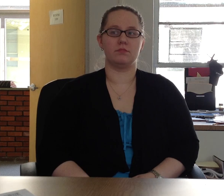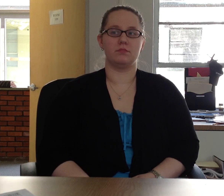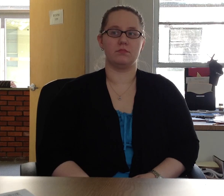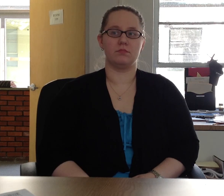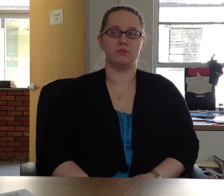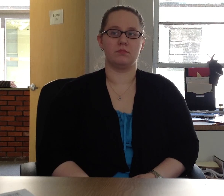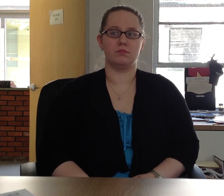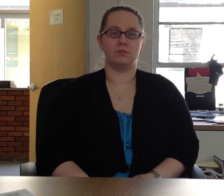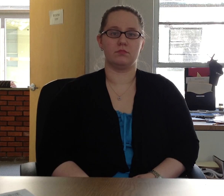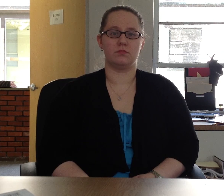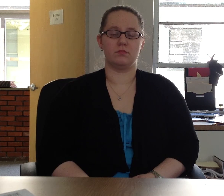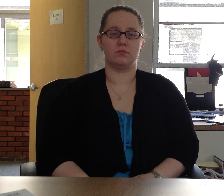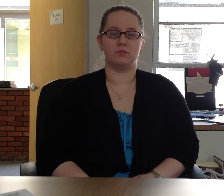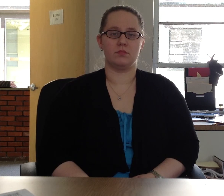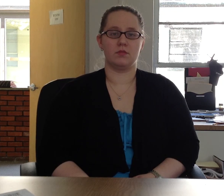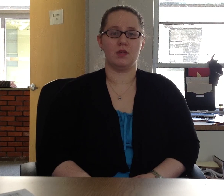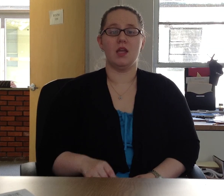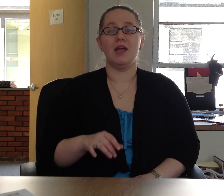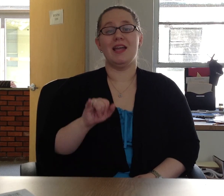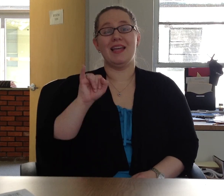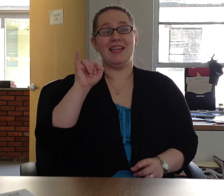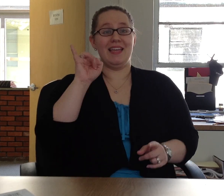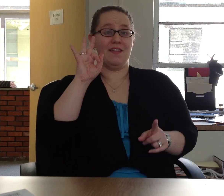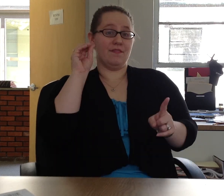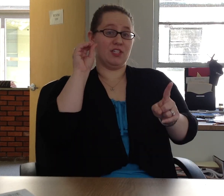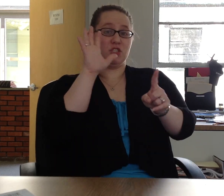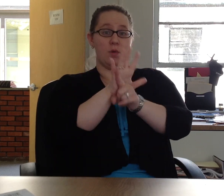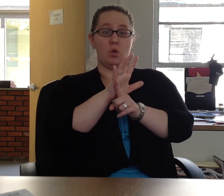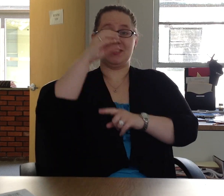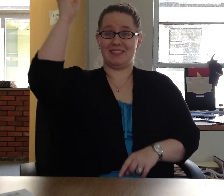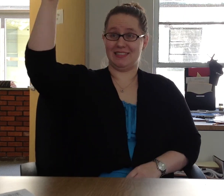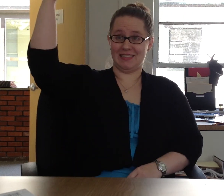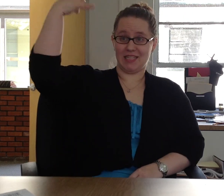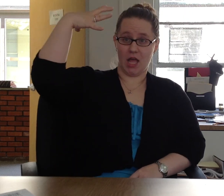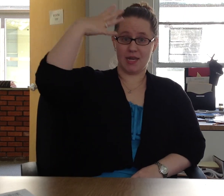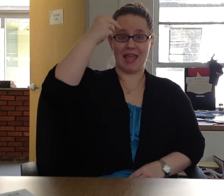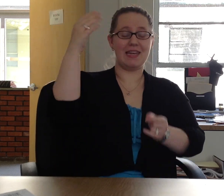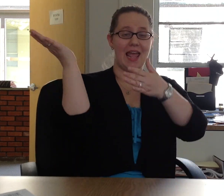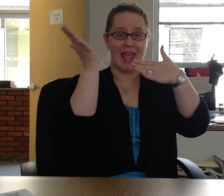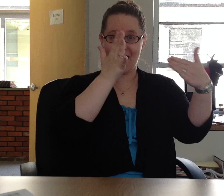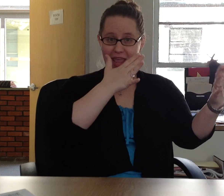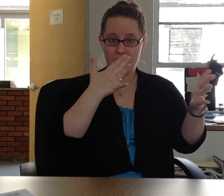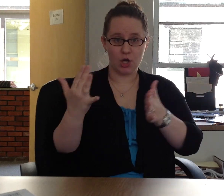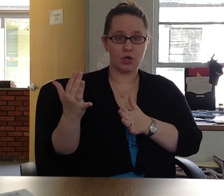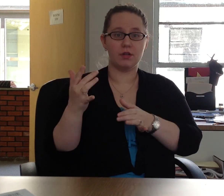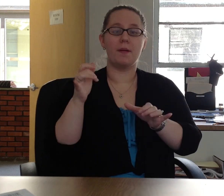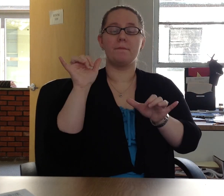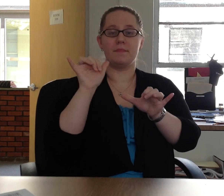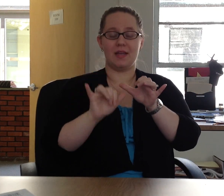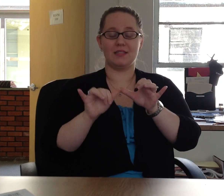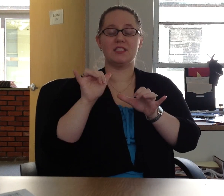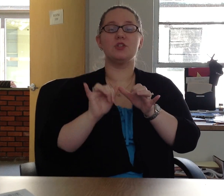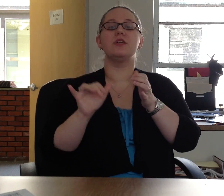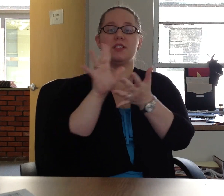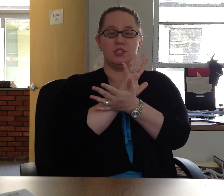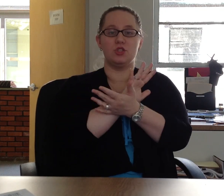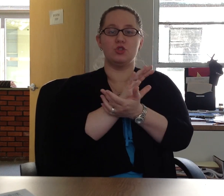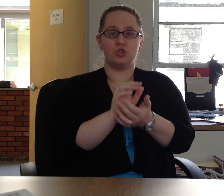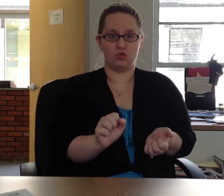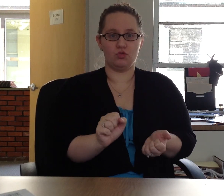When exposed to air and sunlight, bacteria are destroyed due to the combination effects